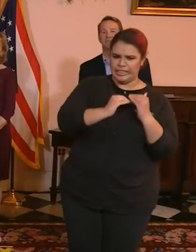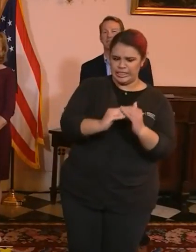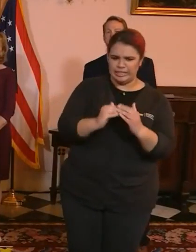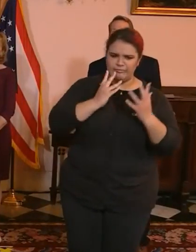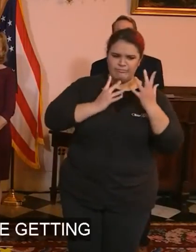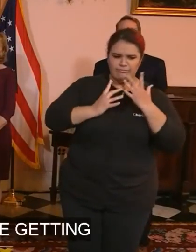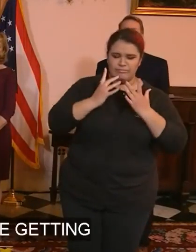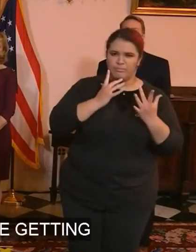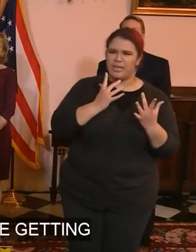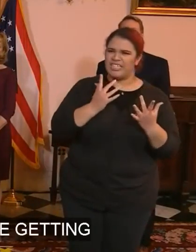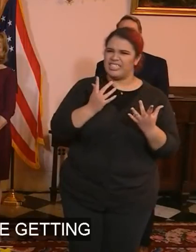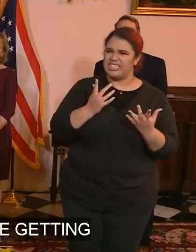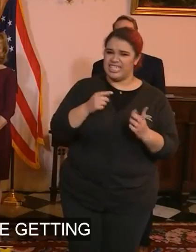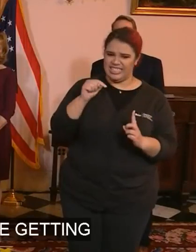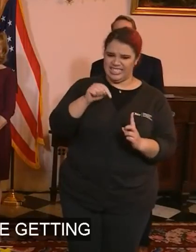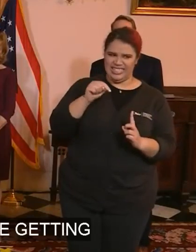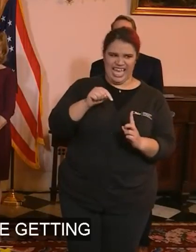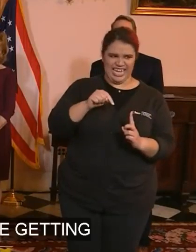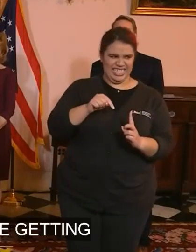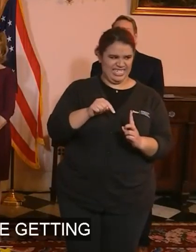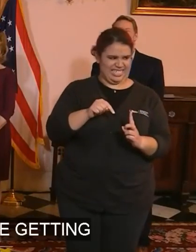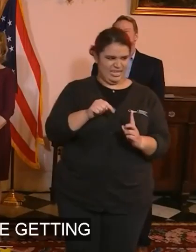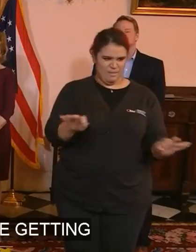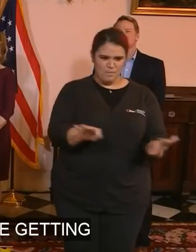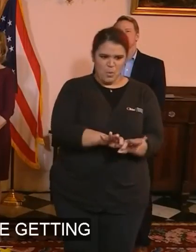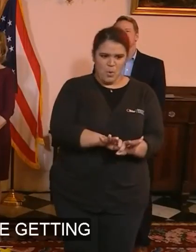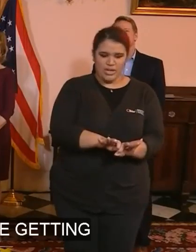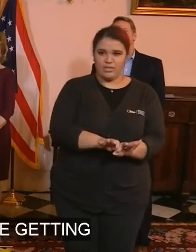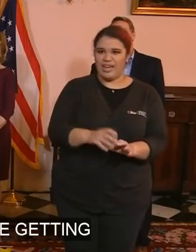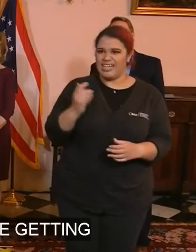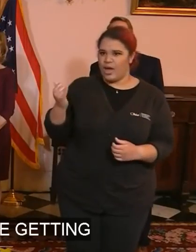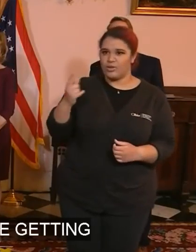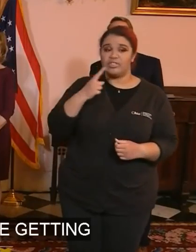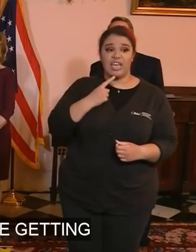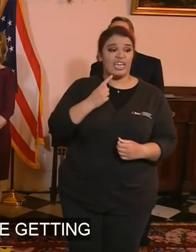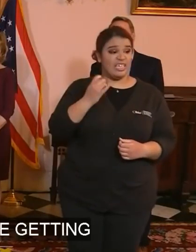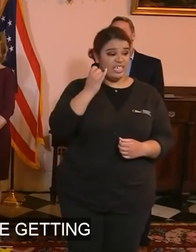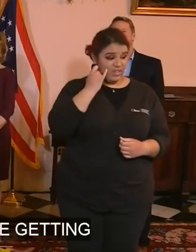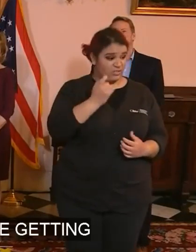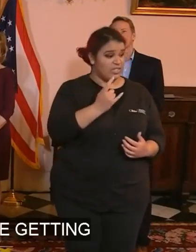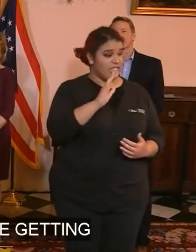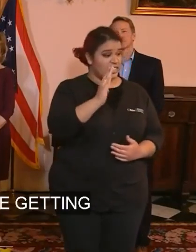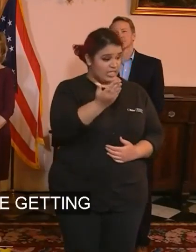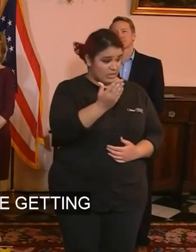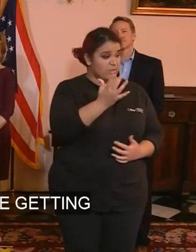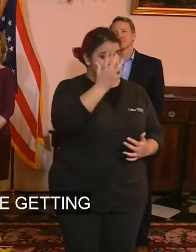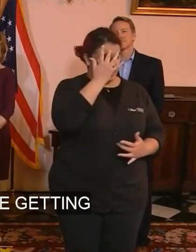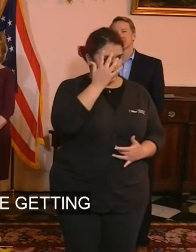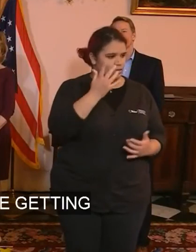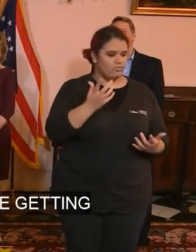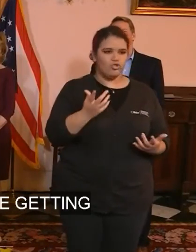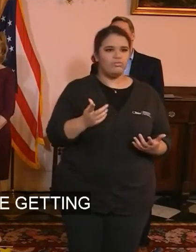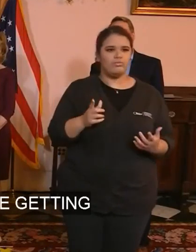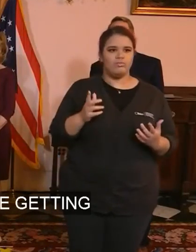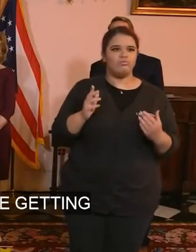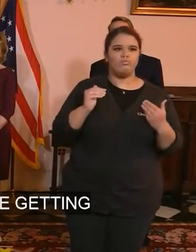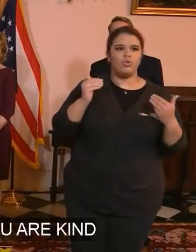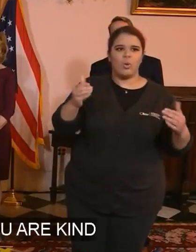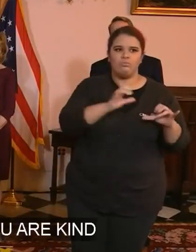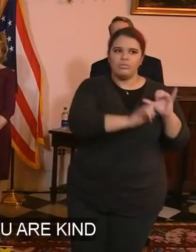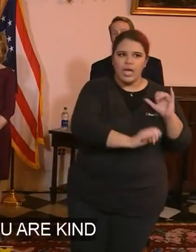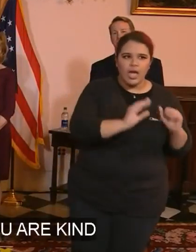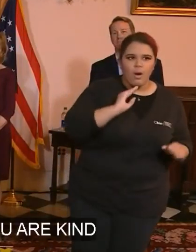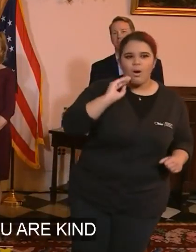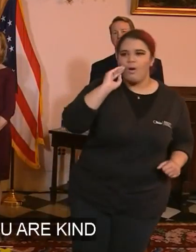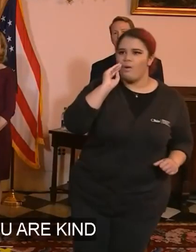but can you expand on that? Because we're kind of saying just act as if you have it if you have symptoms. Absolutely. You know, while there is a heroic